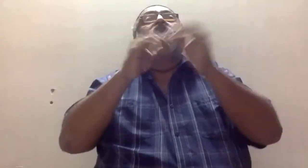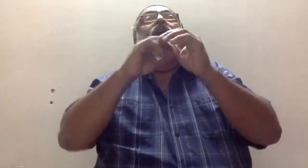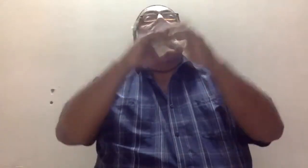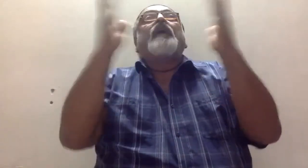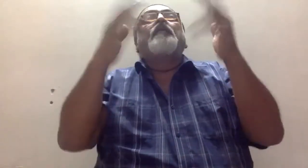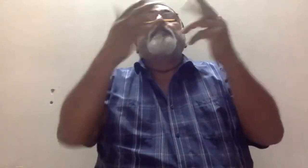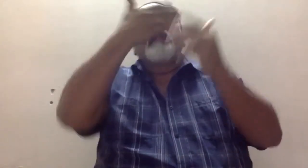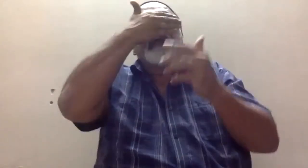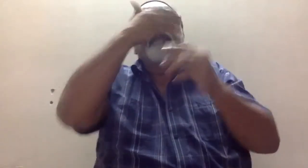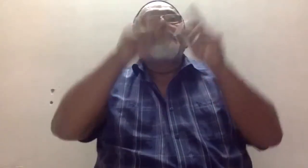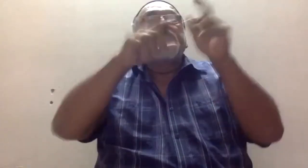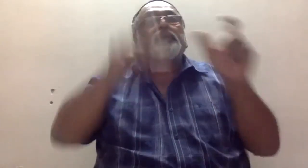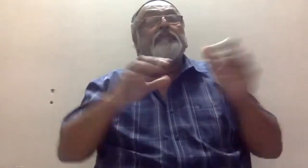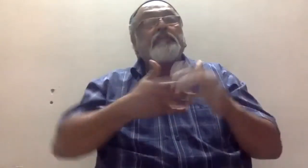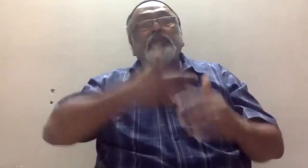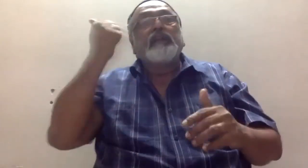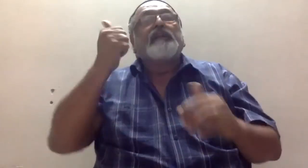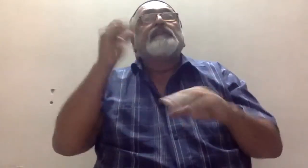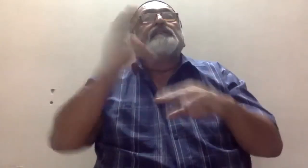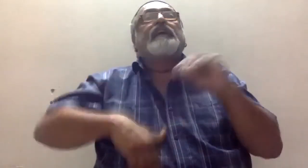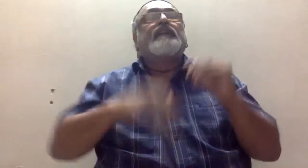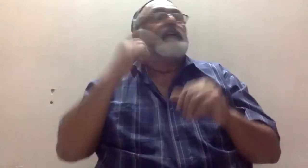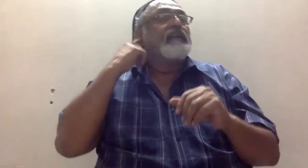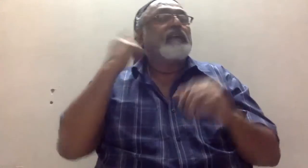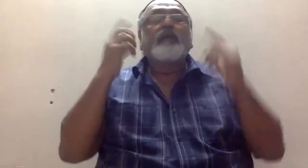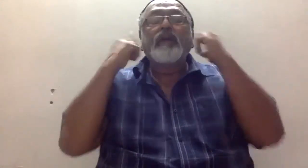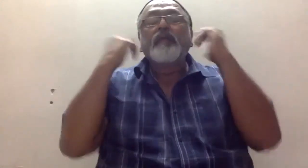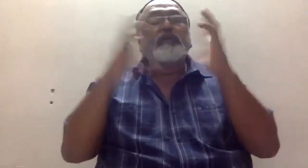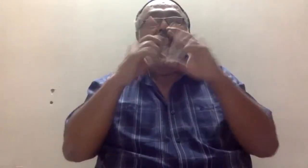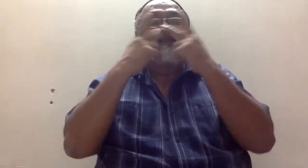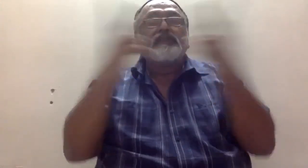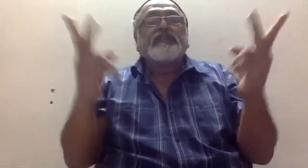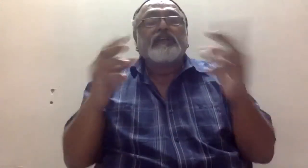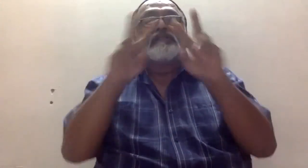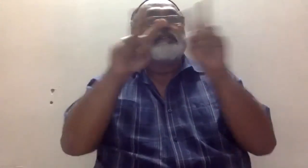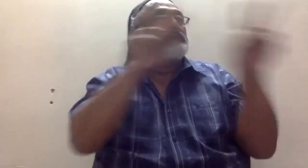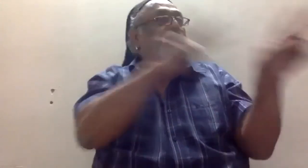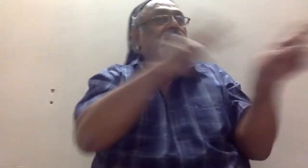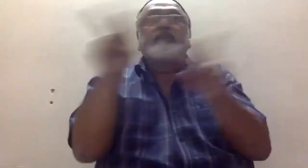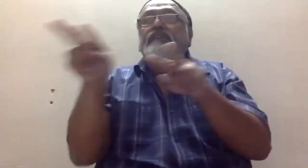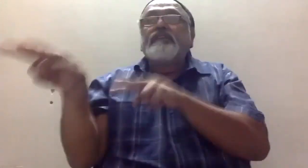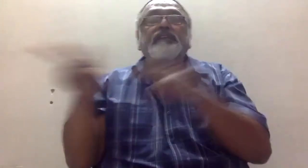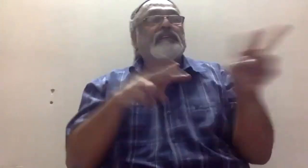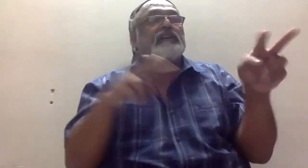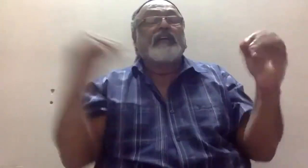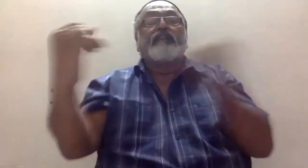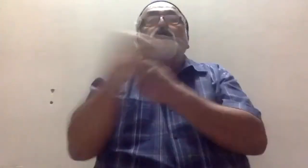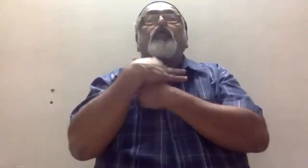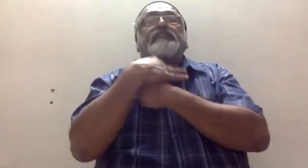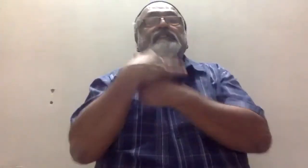as judges would do much better because they won't be biased, merely by looking at people. And this was so impactful,